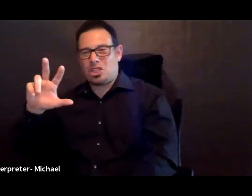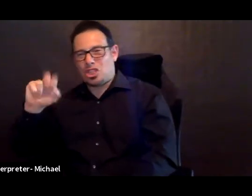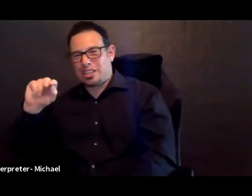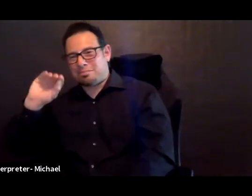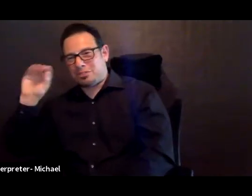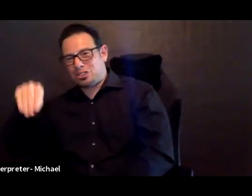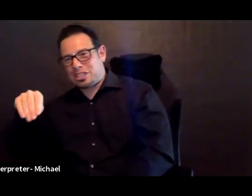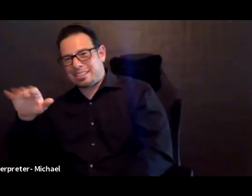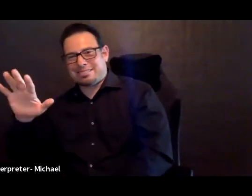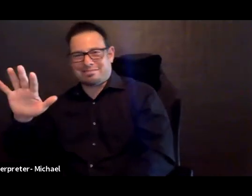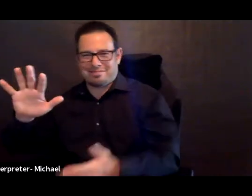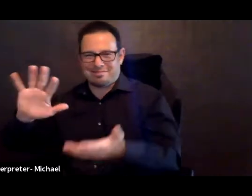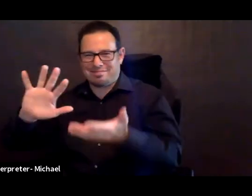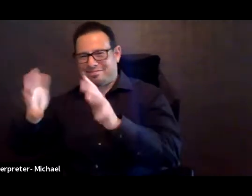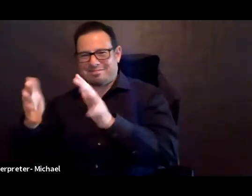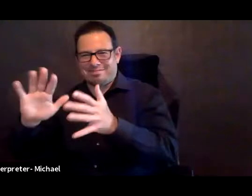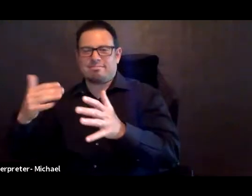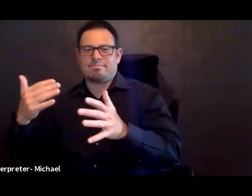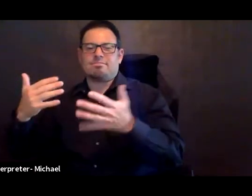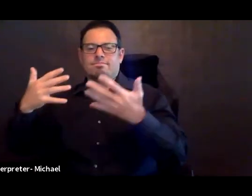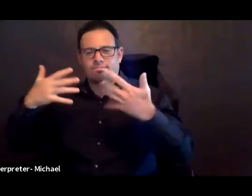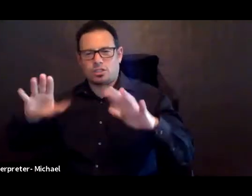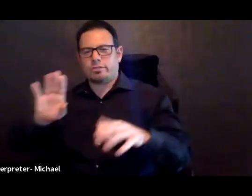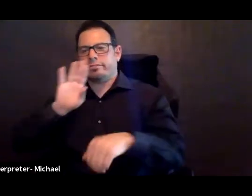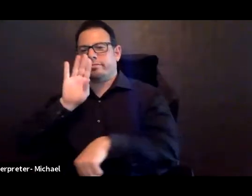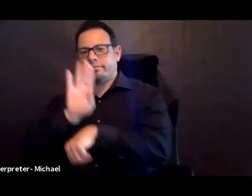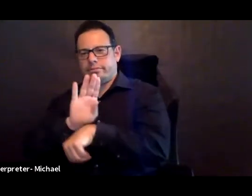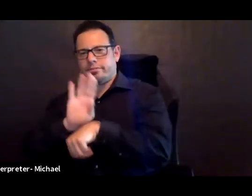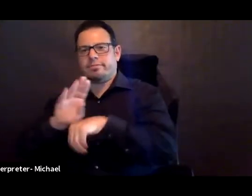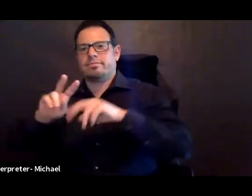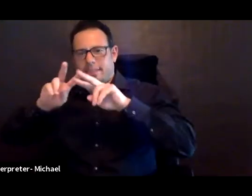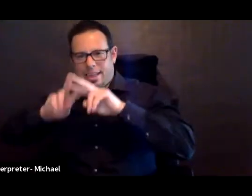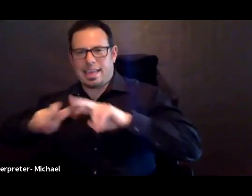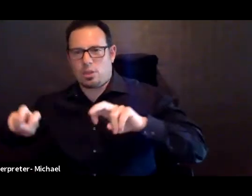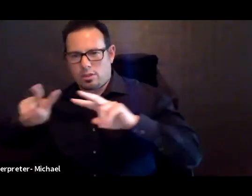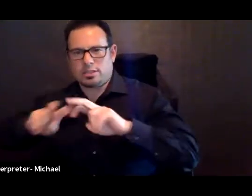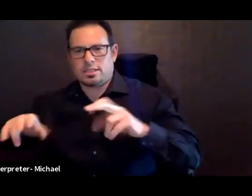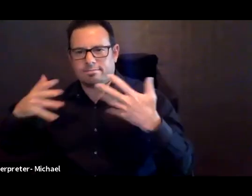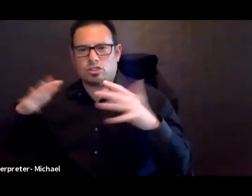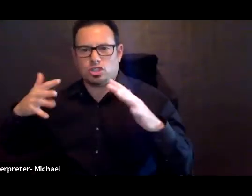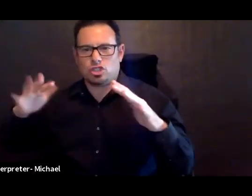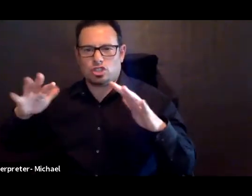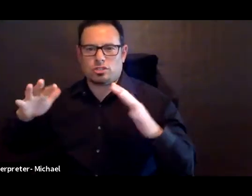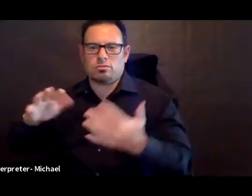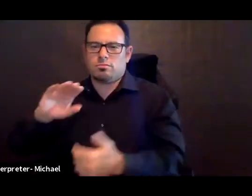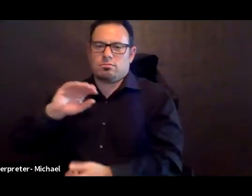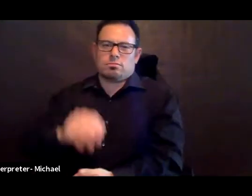does that, go ahead. Oh, I was just going to say, this is Jan.